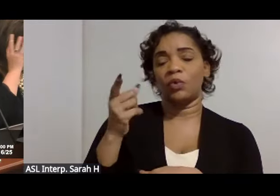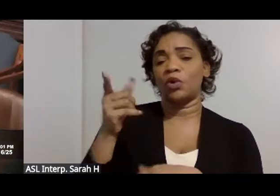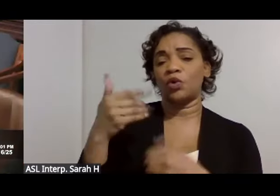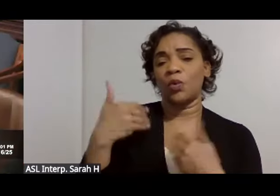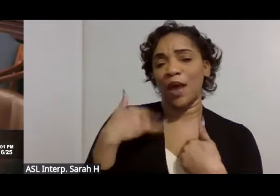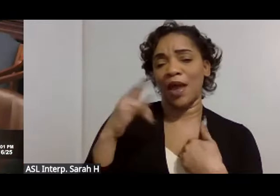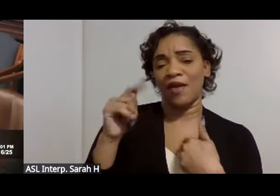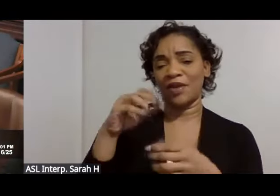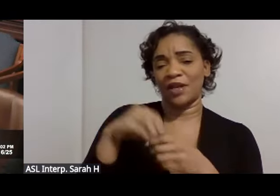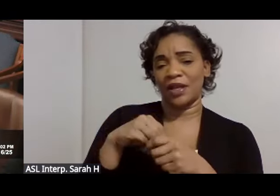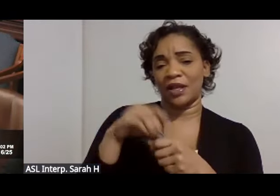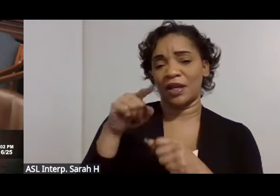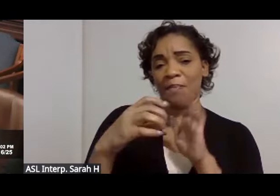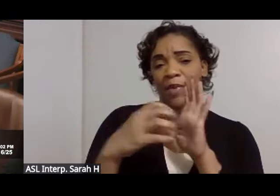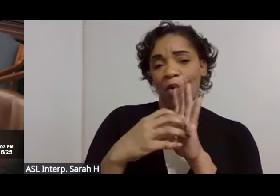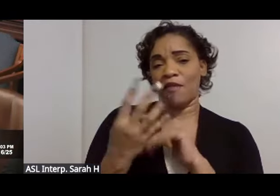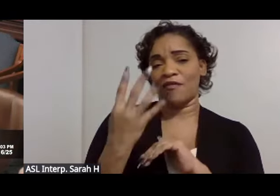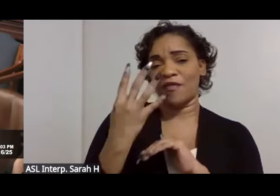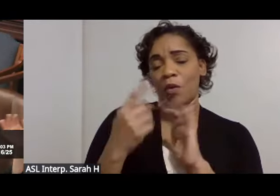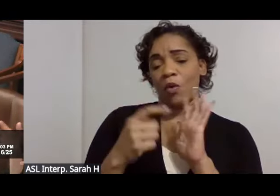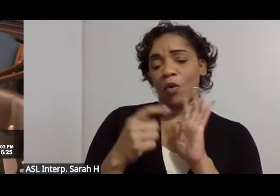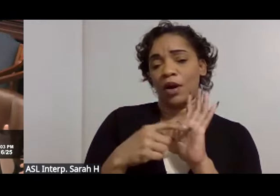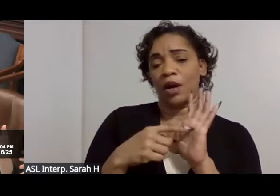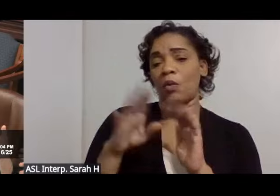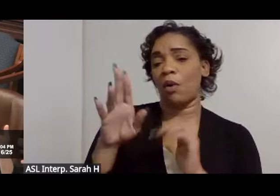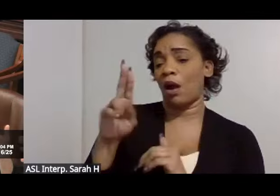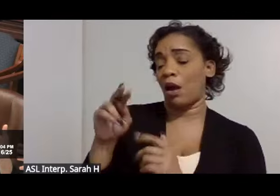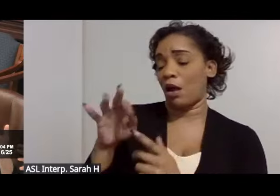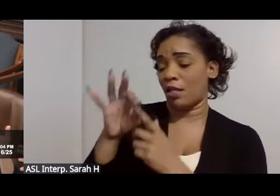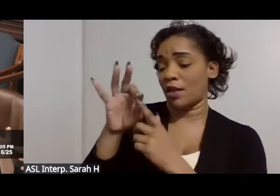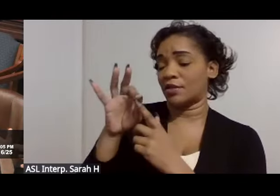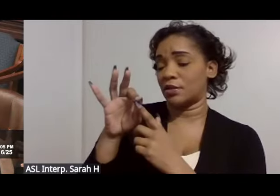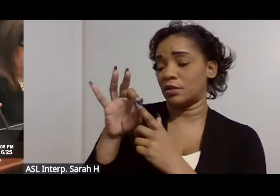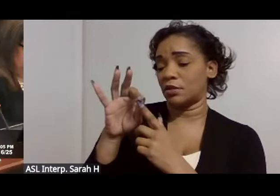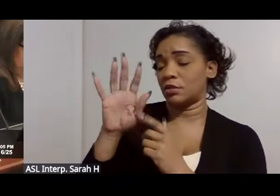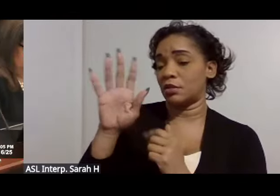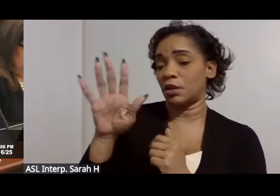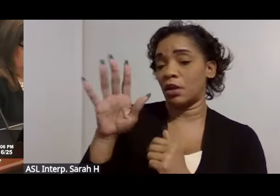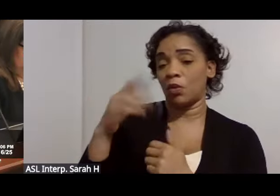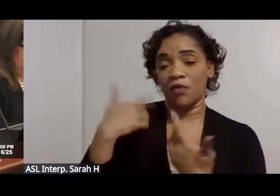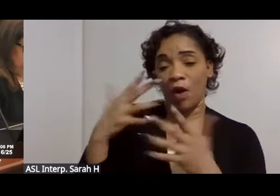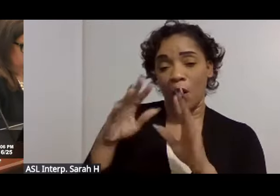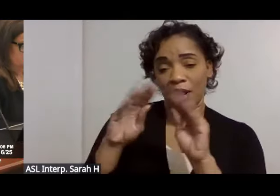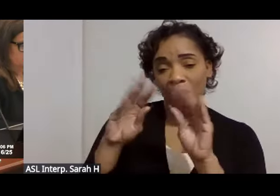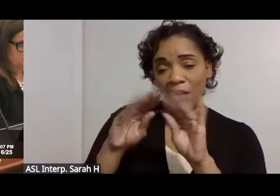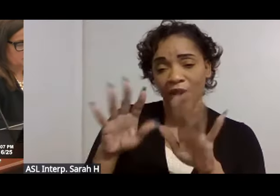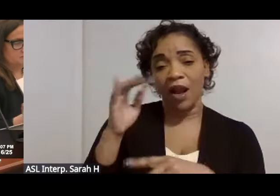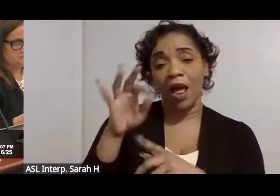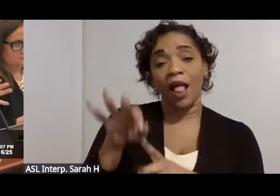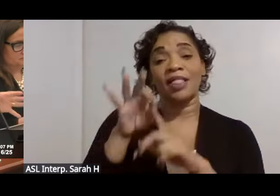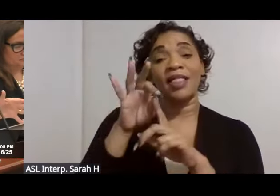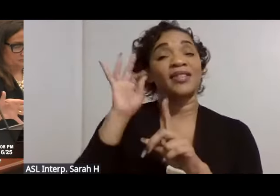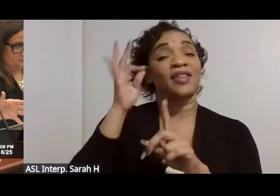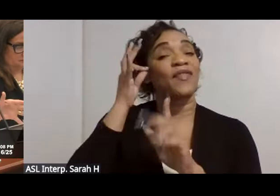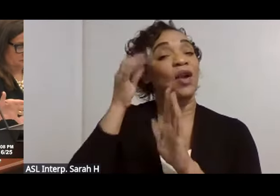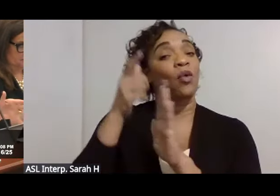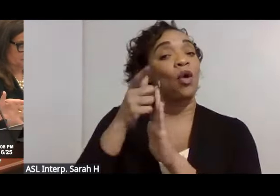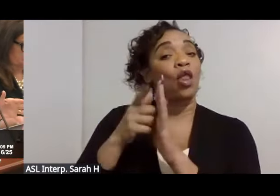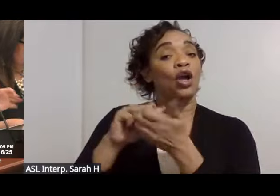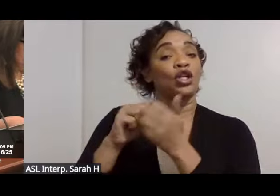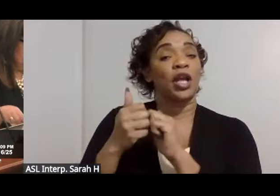in paragraph 4 here. So unless federal, I think as we've clarified, unless federal law changes, Yep. we're going to have 2